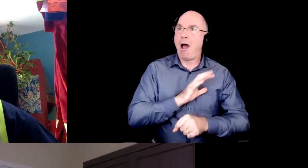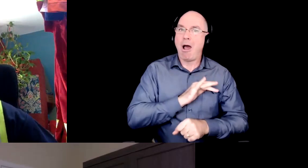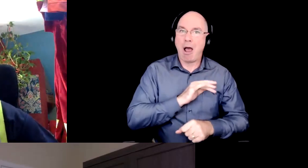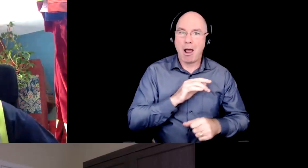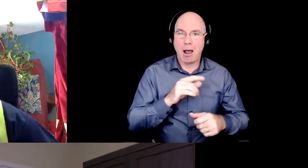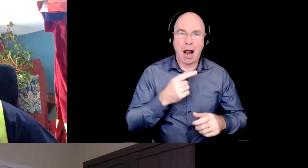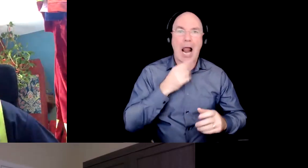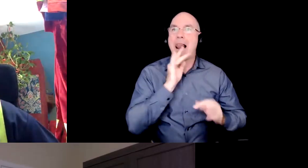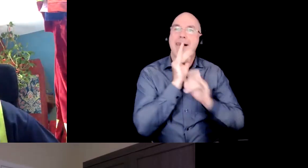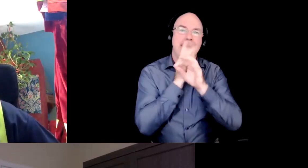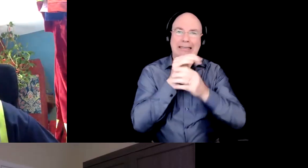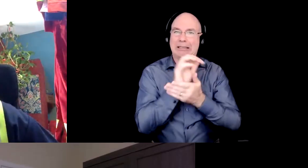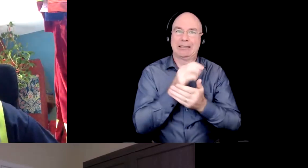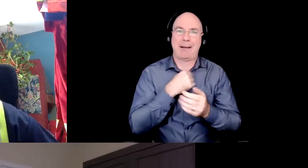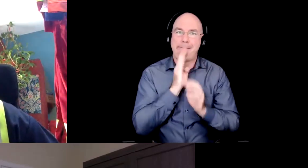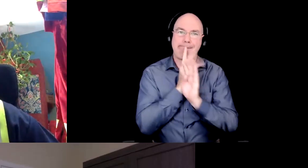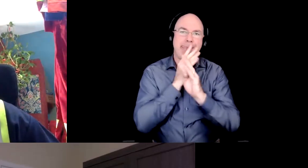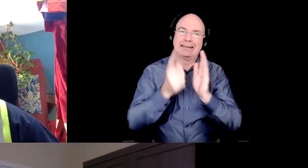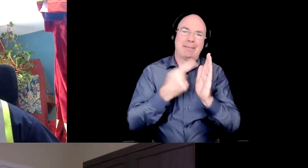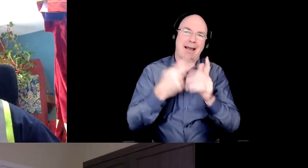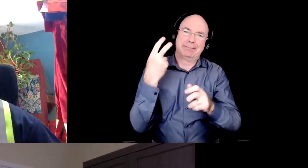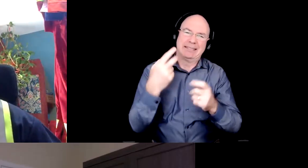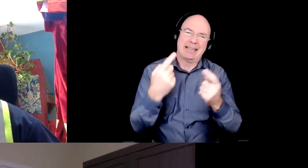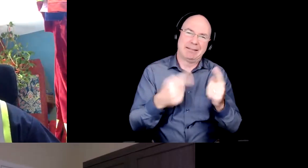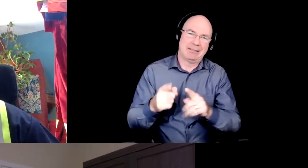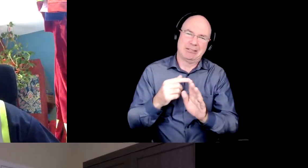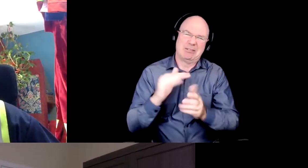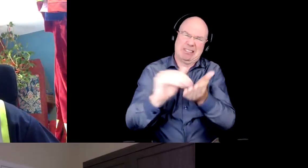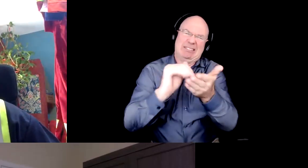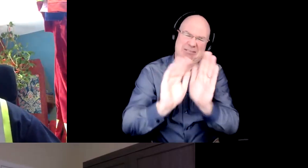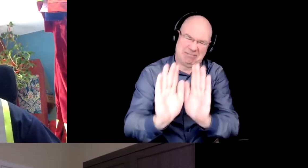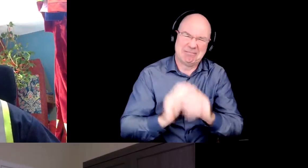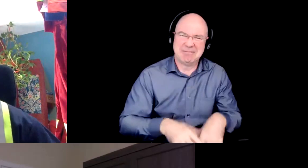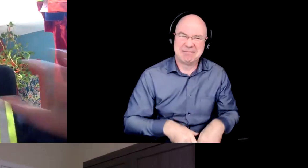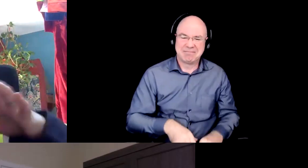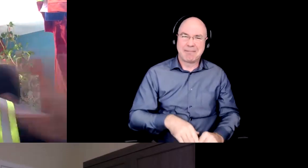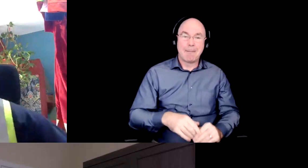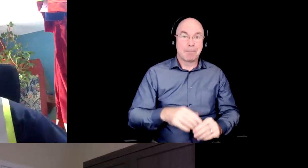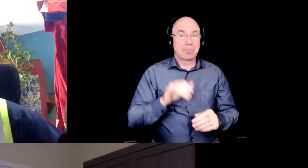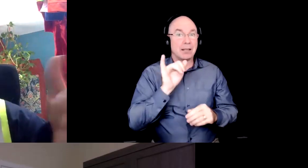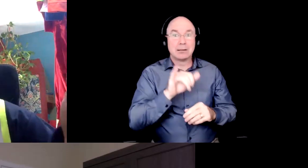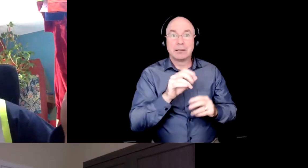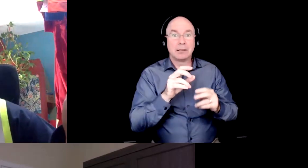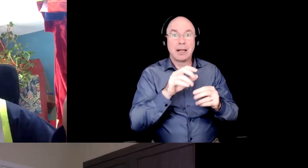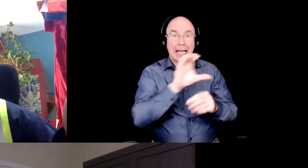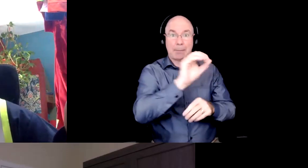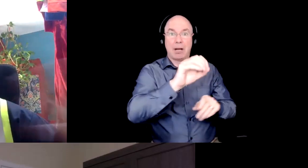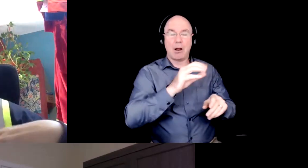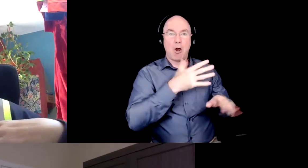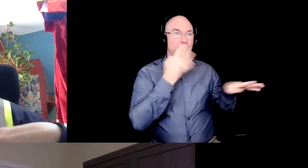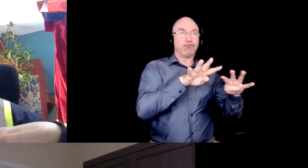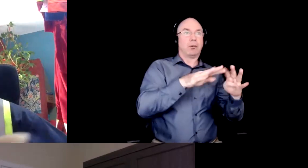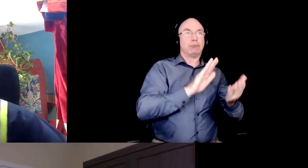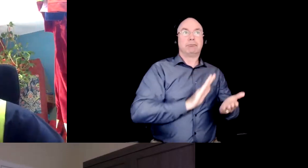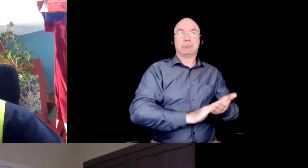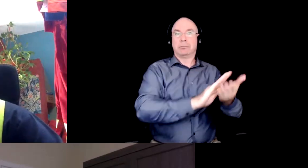engagement. I'm sorry, I'm blabbing. This happens to me every so often. Please just forgive. So that's like immediate impact. And then